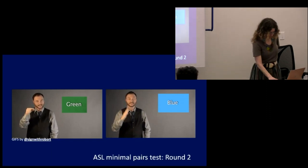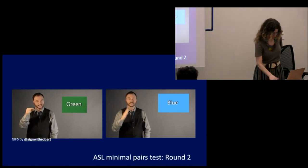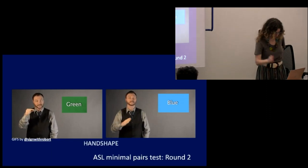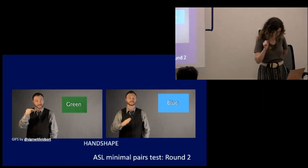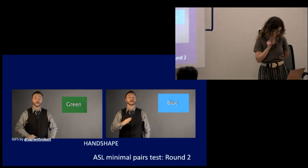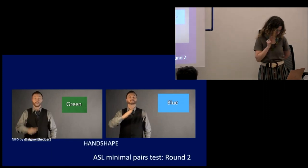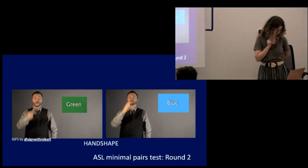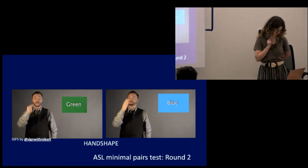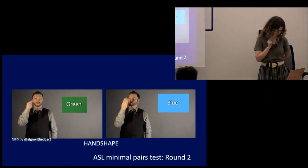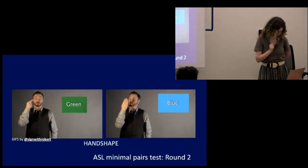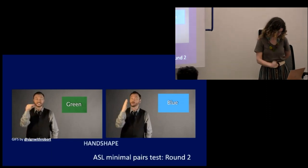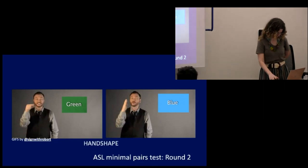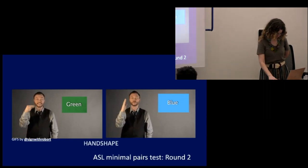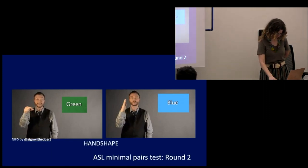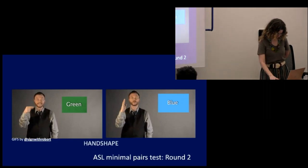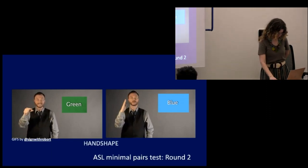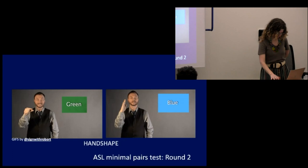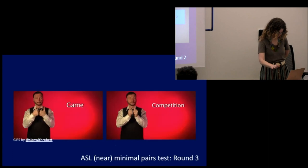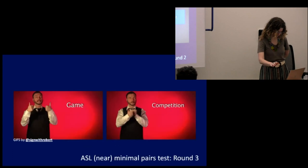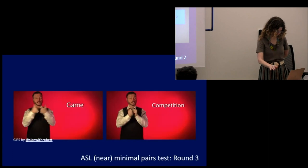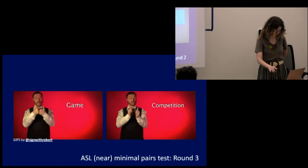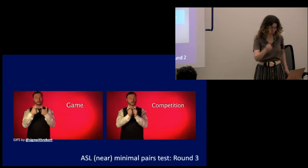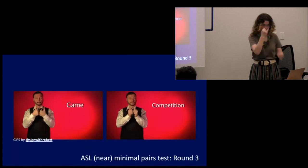Meaning entirely different things. That's correct.